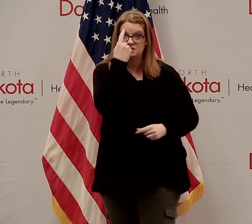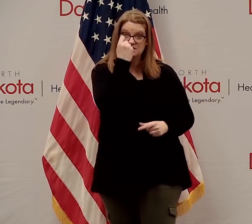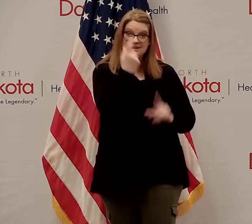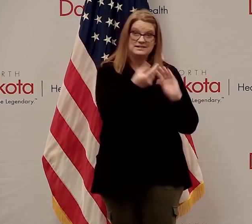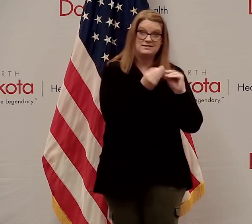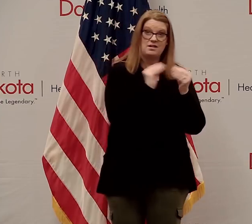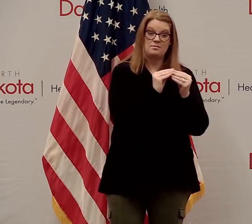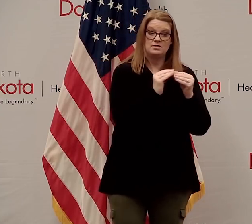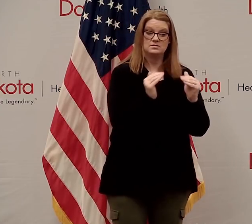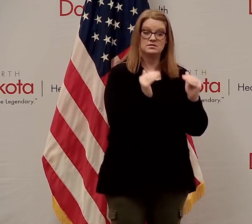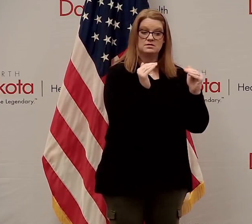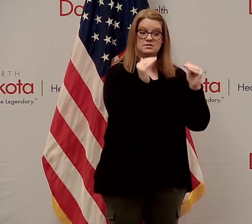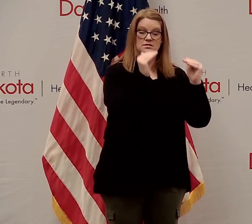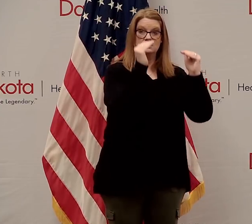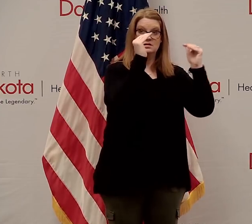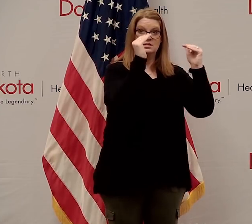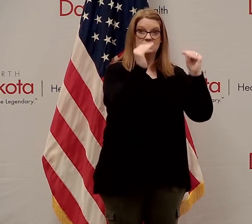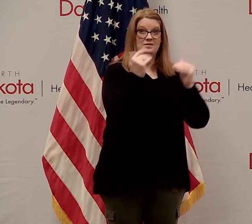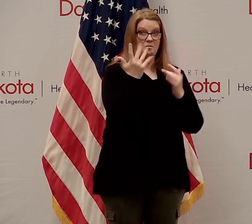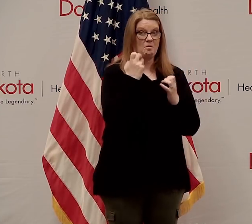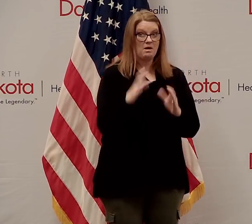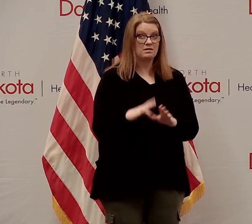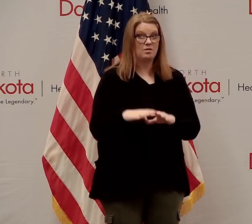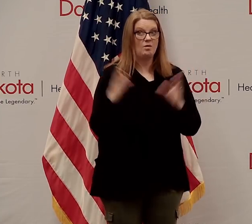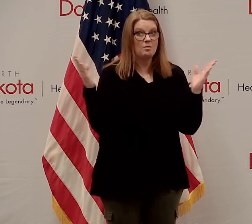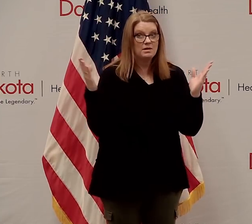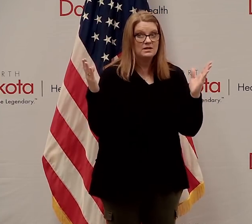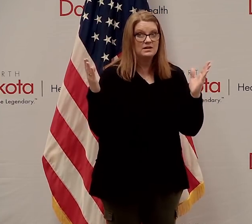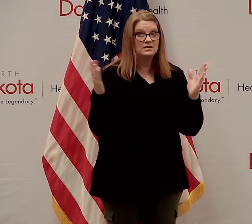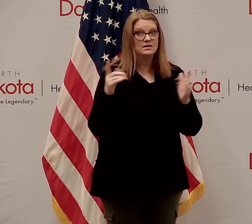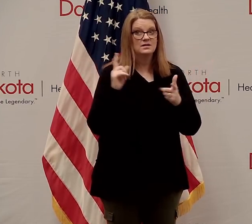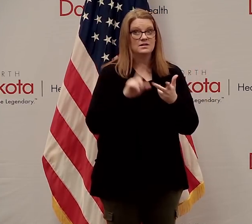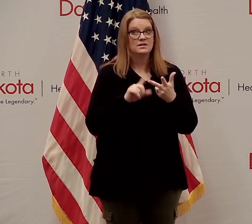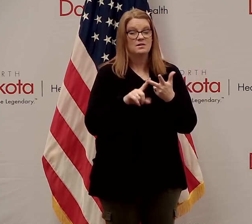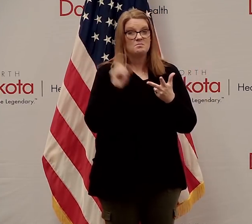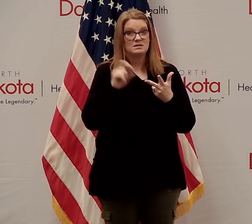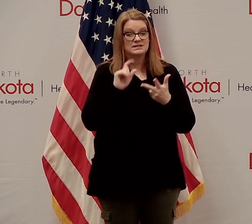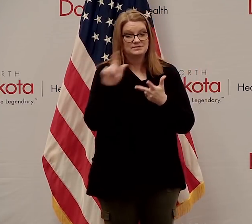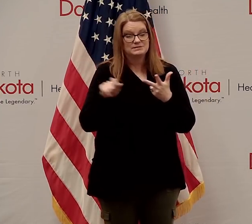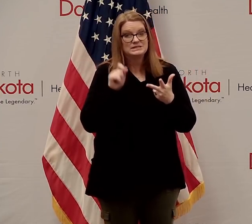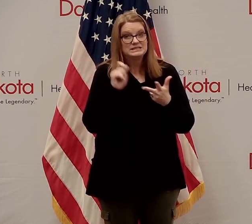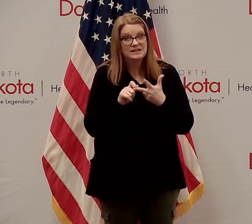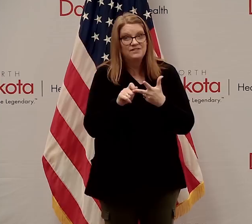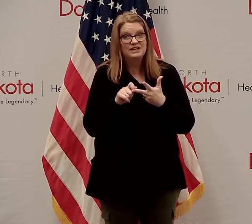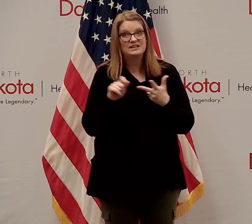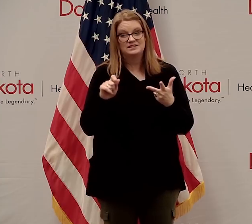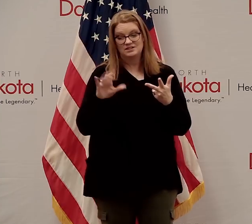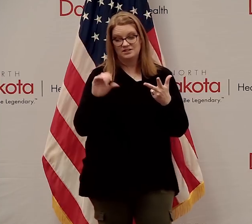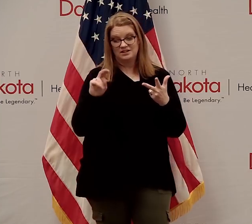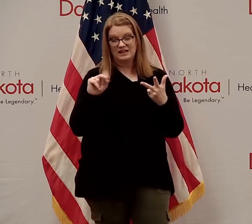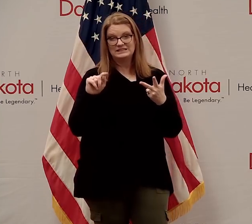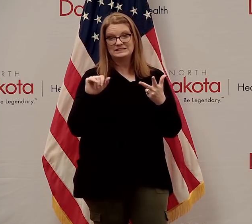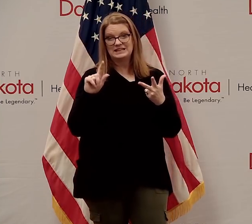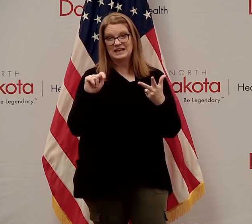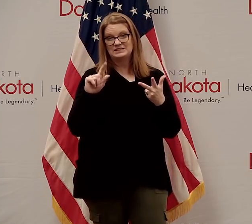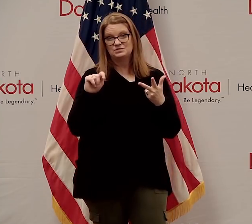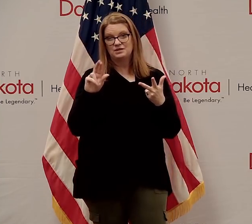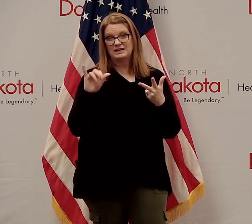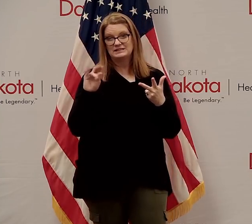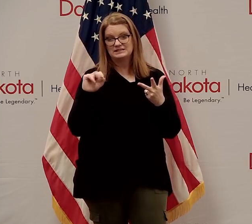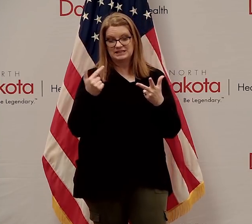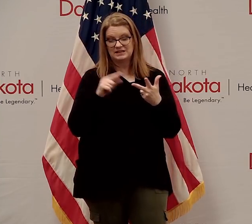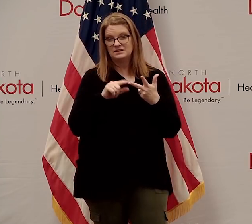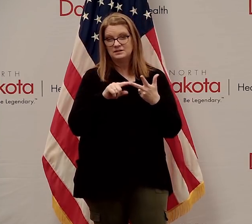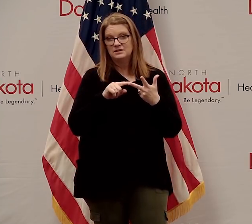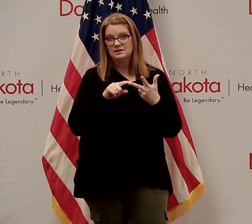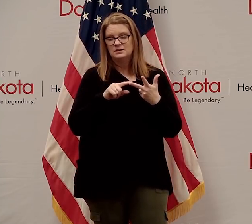we have a desire to reopen and we have to have targeted contact tracing, we need to bring some technology into that, and we're making